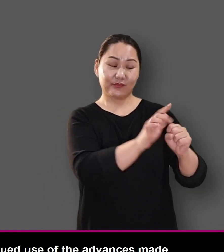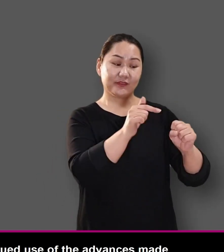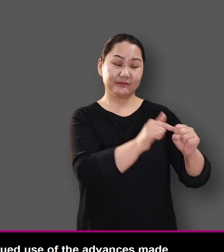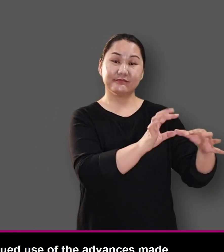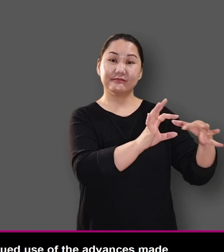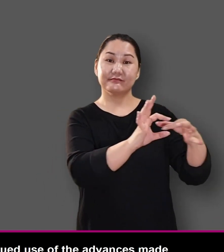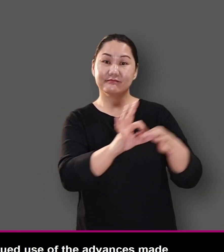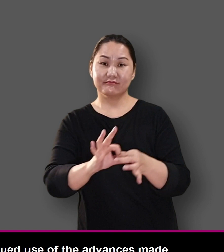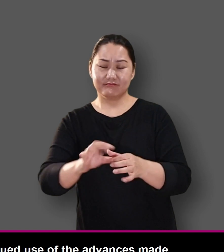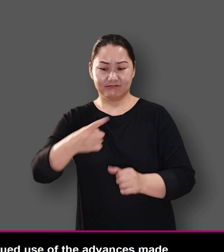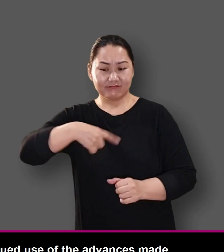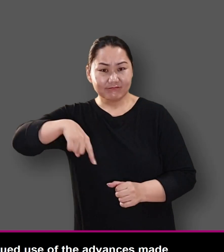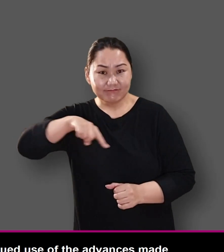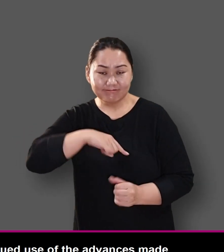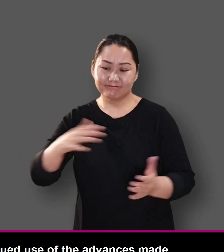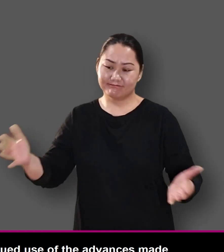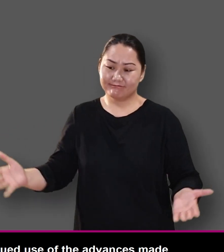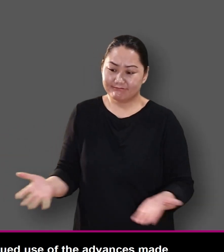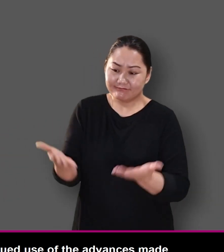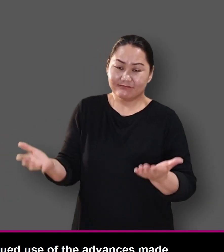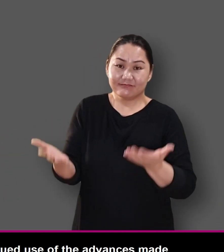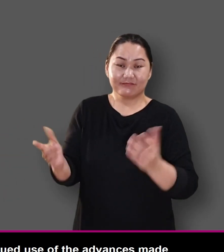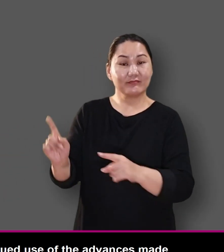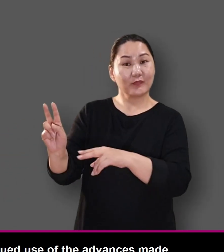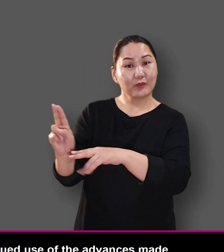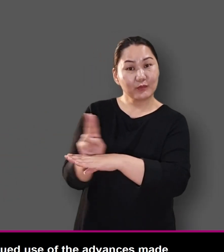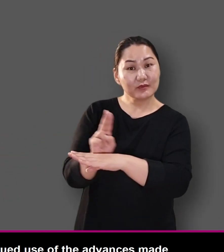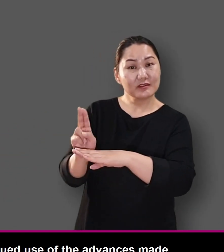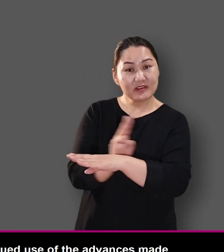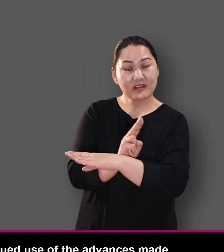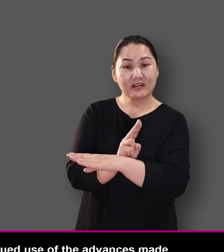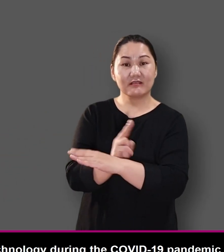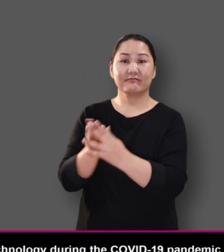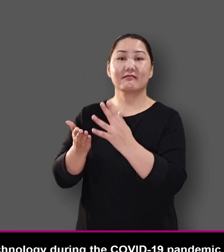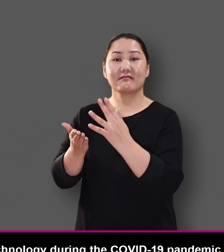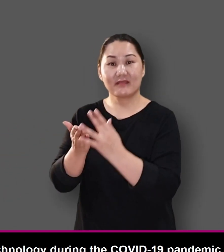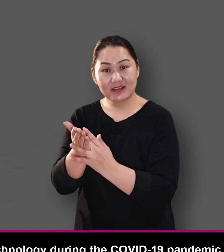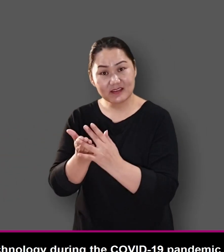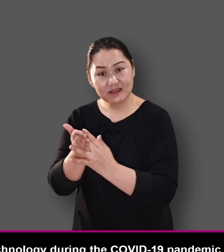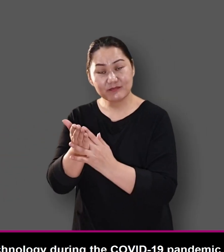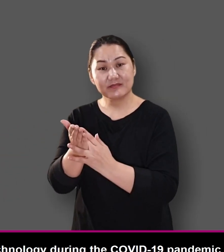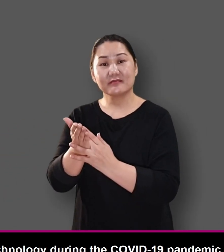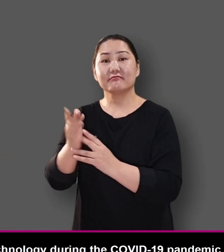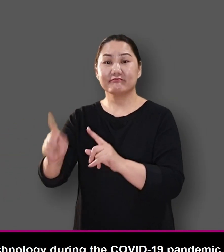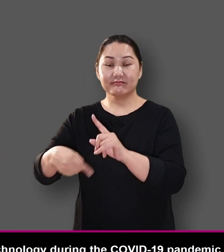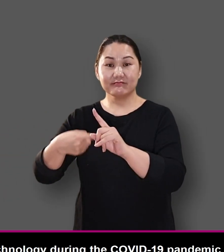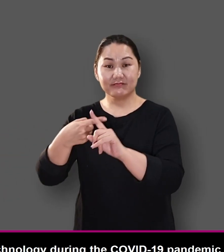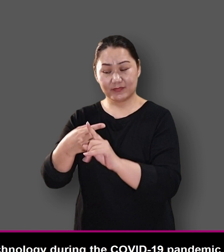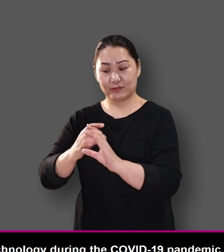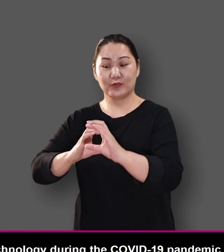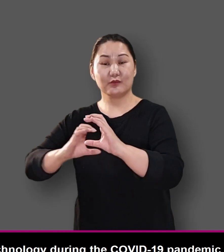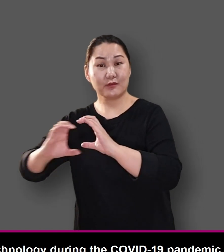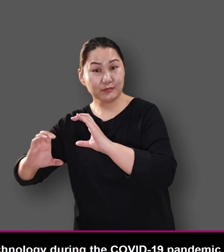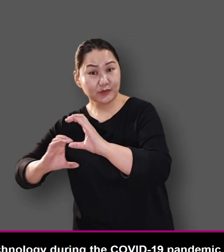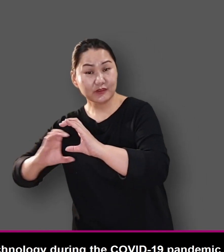We will ensure the continued use of the advances made in accessible and augmentative technology during